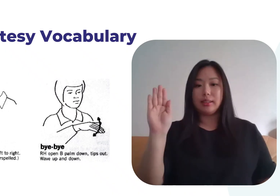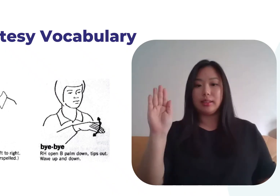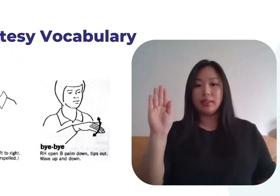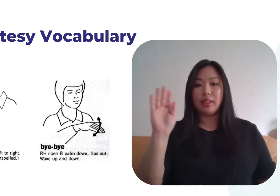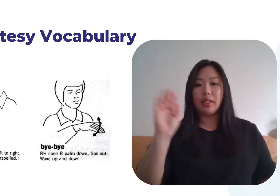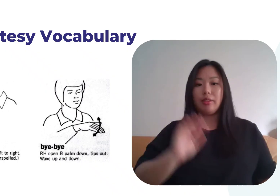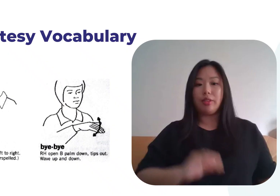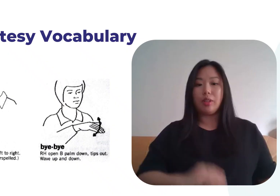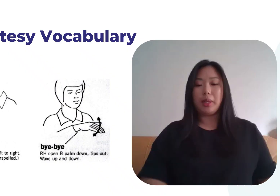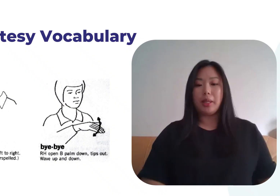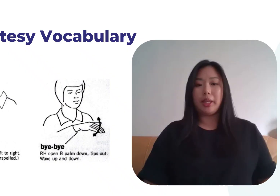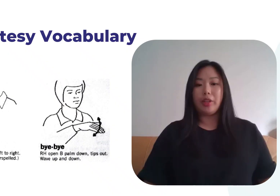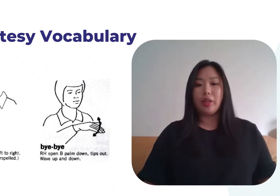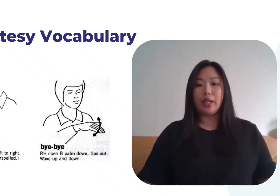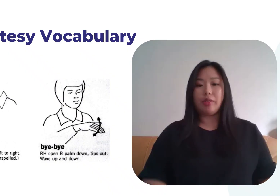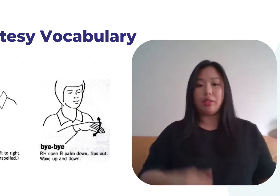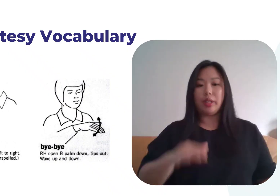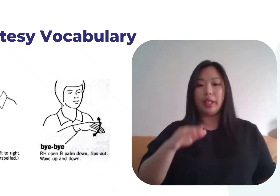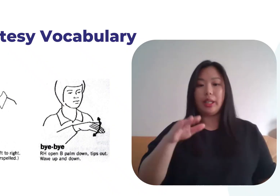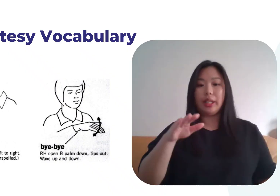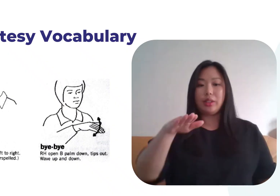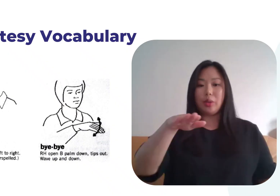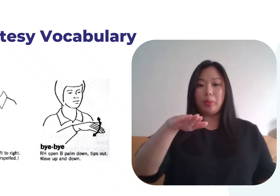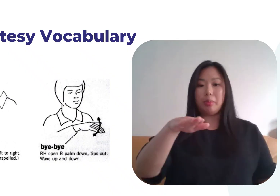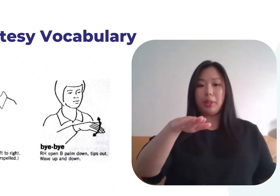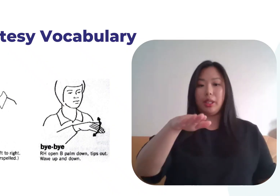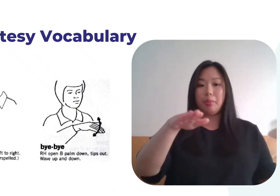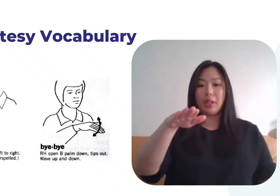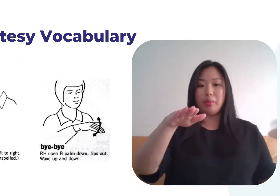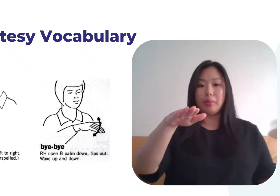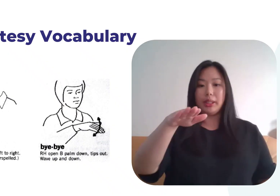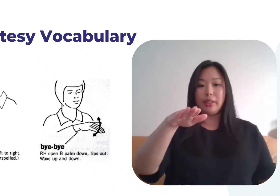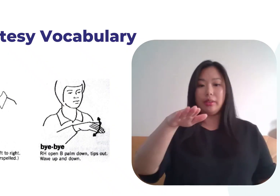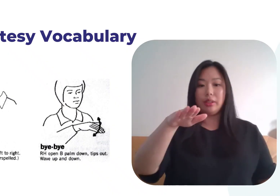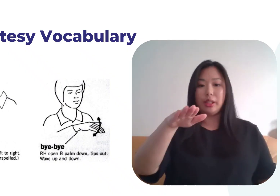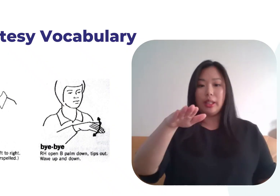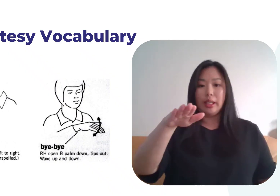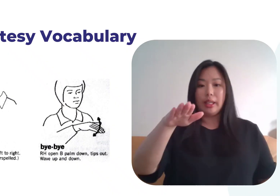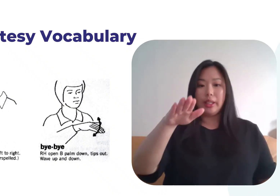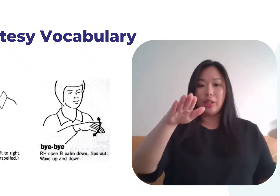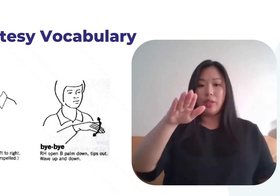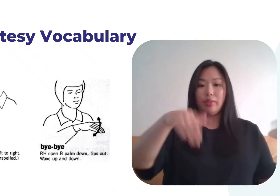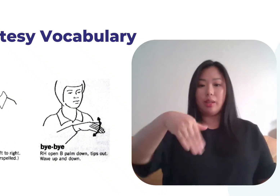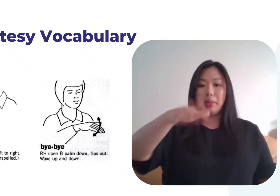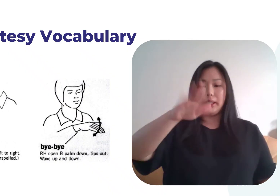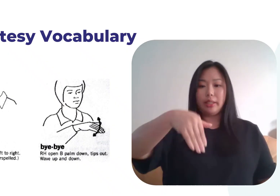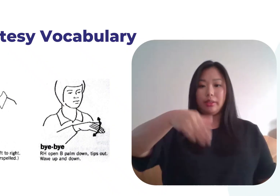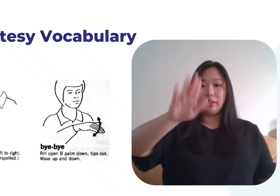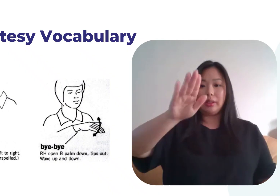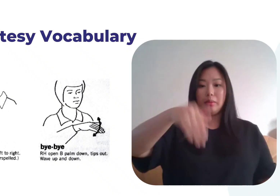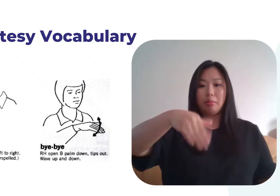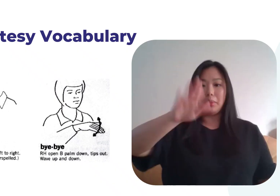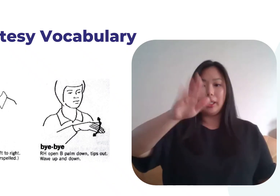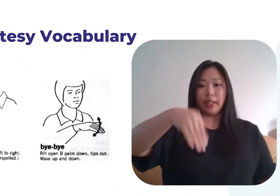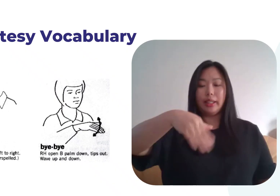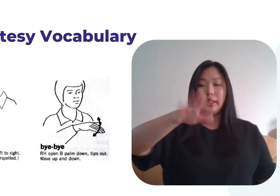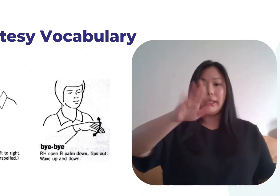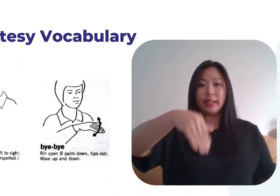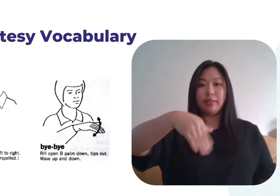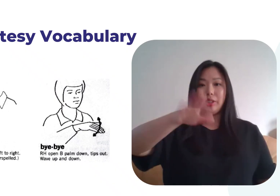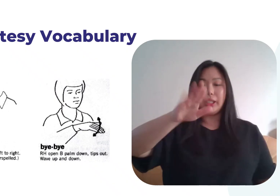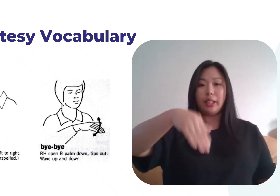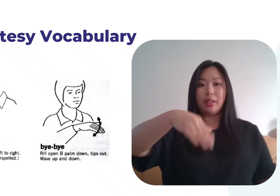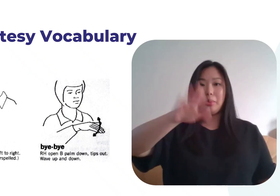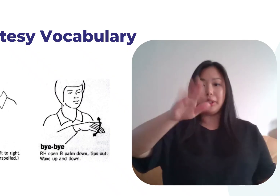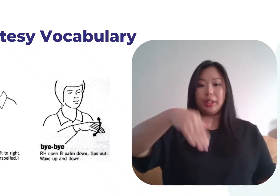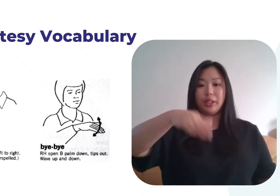Hi. For bye-bye, you have your right hand, open B, palm down, and you wave up and down. Bye, as